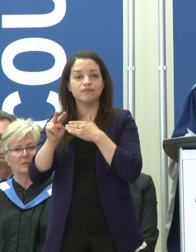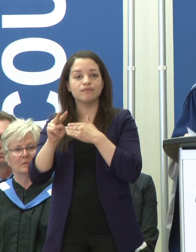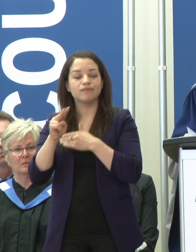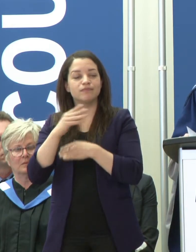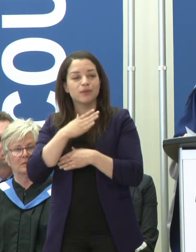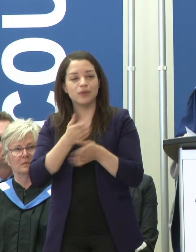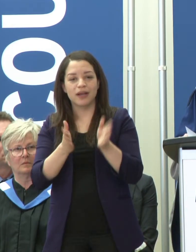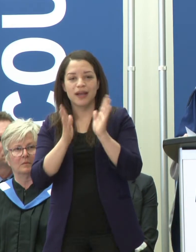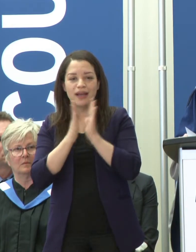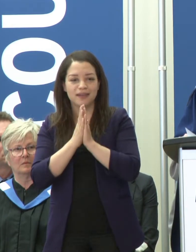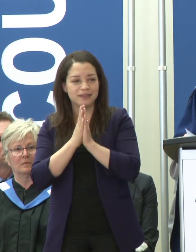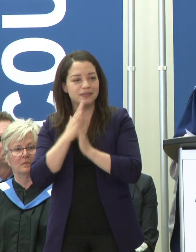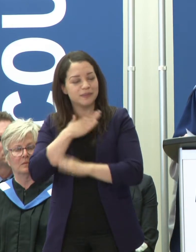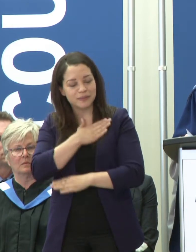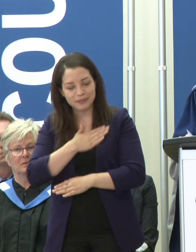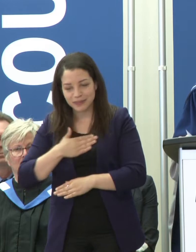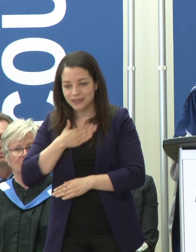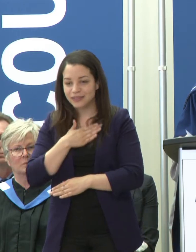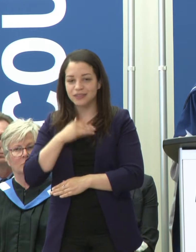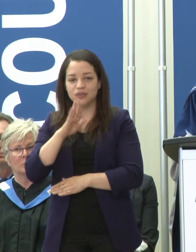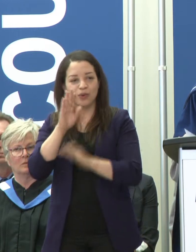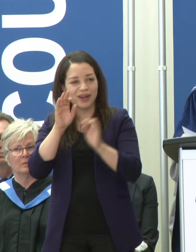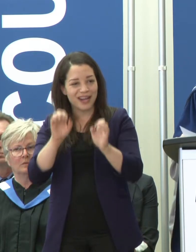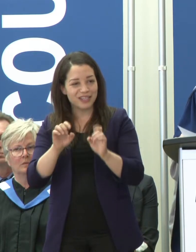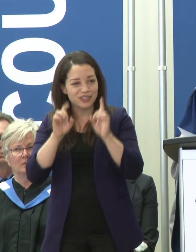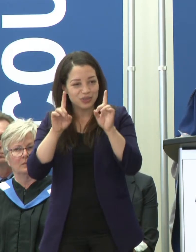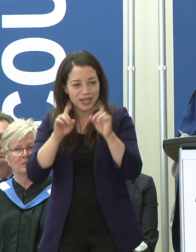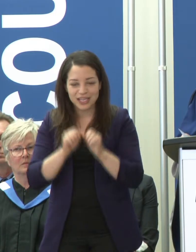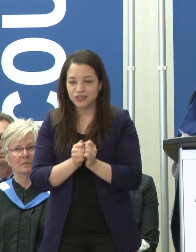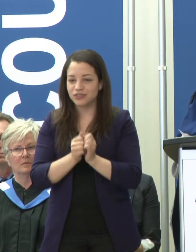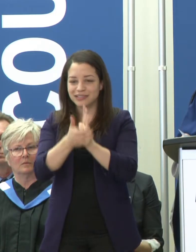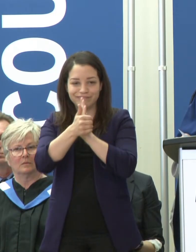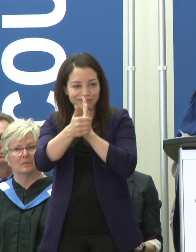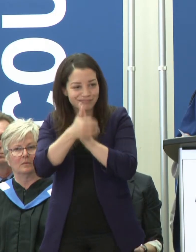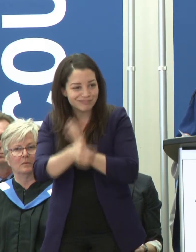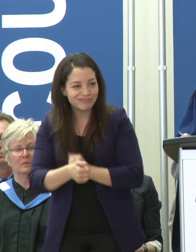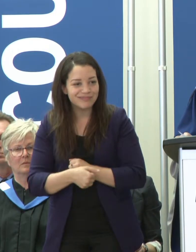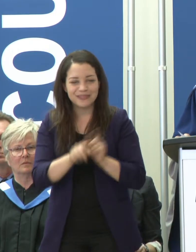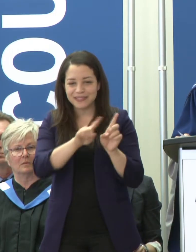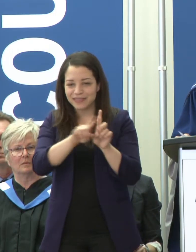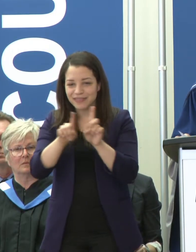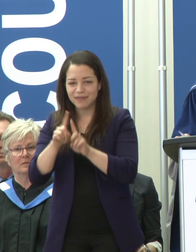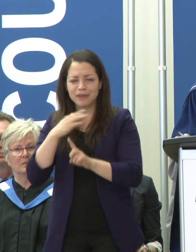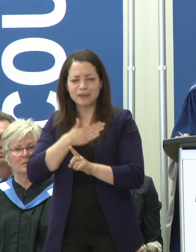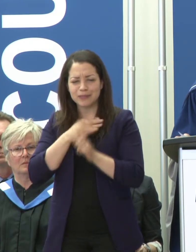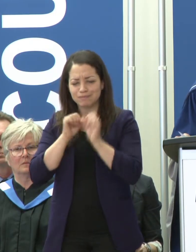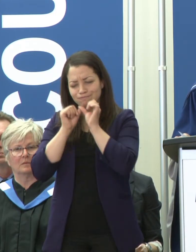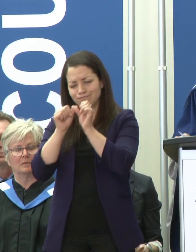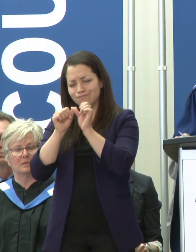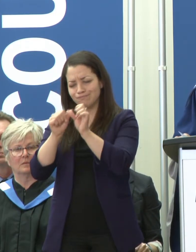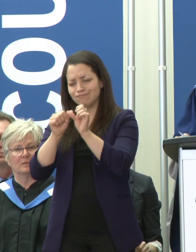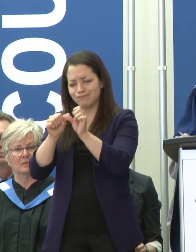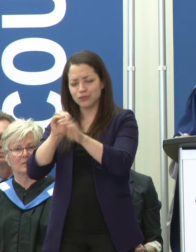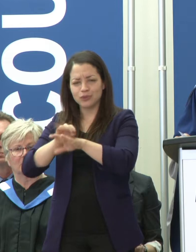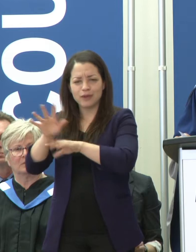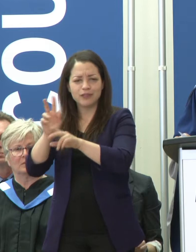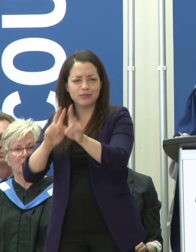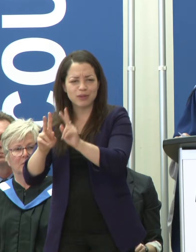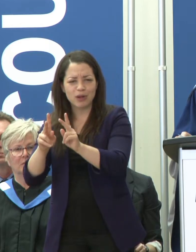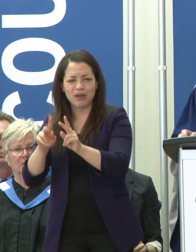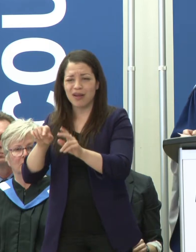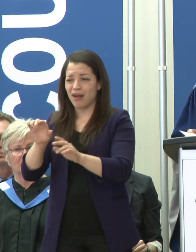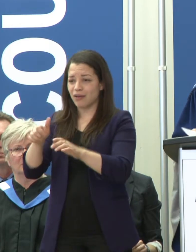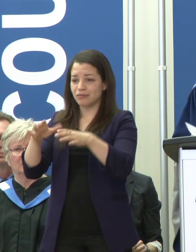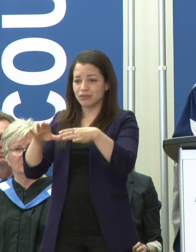please never stop using your education and your many gifts to have a positive impact on others facing adversity